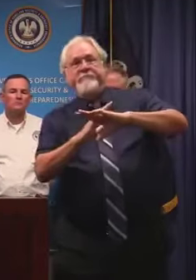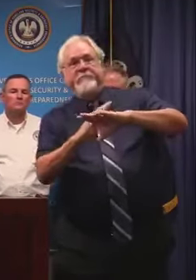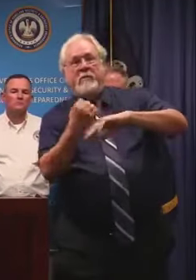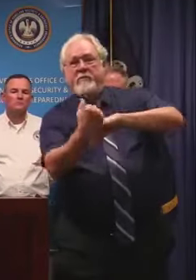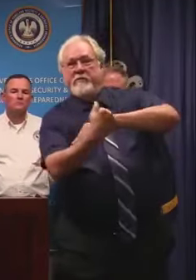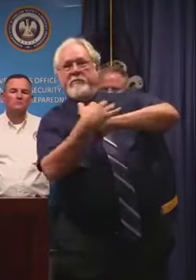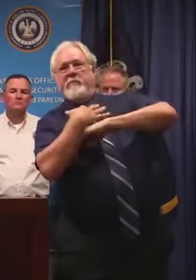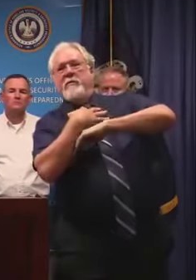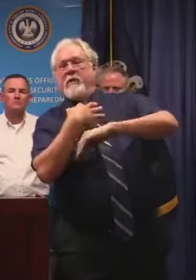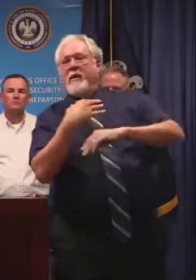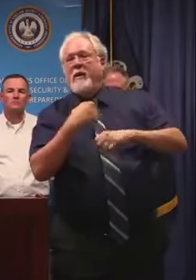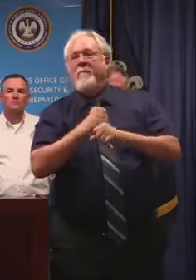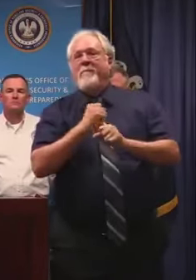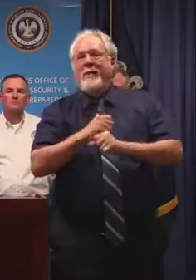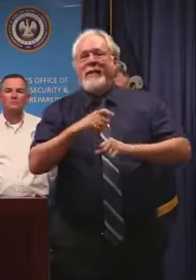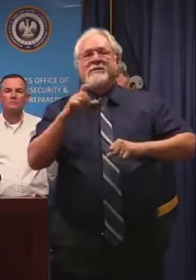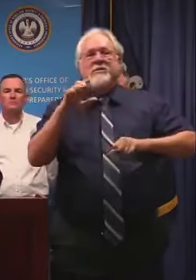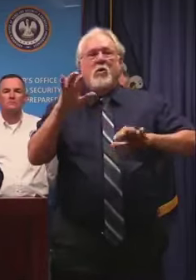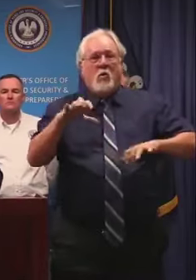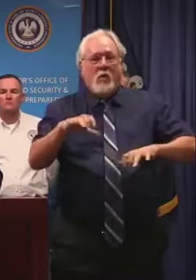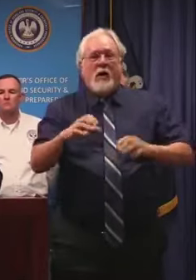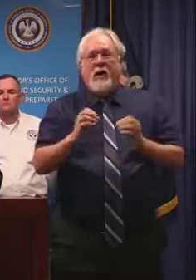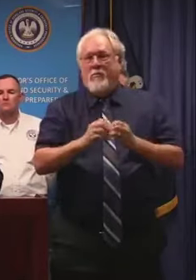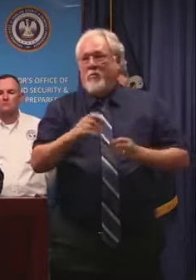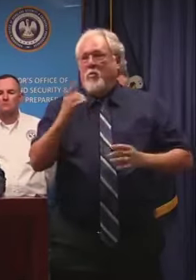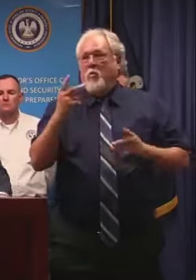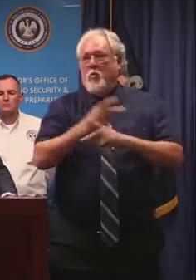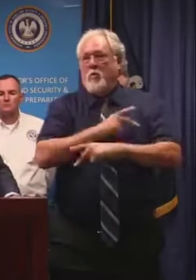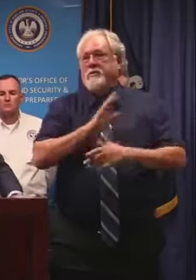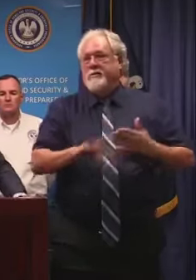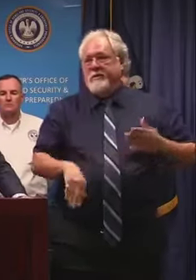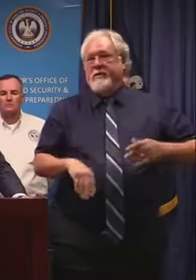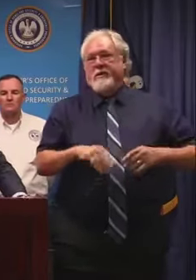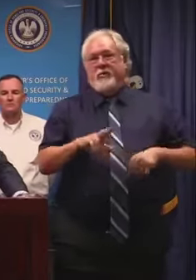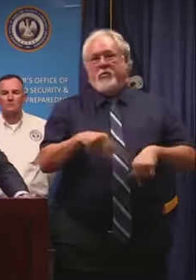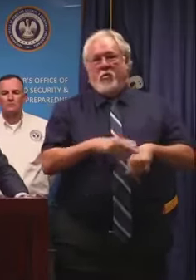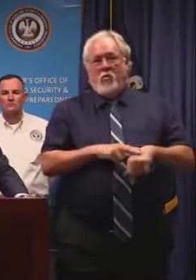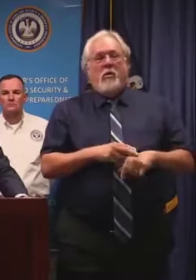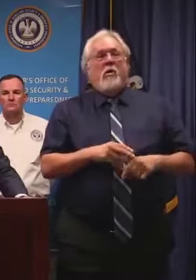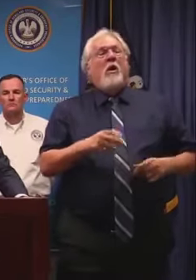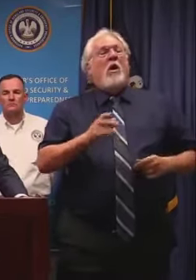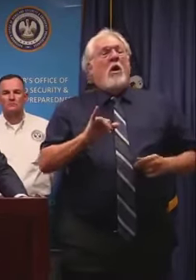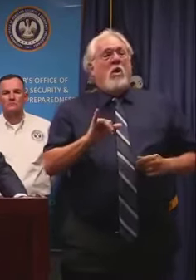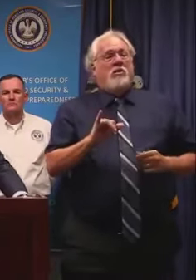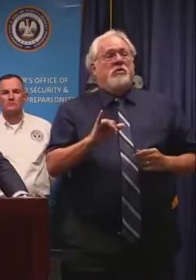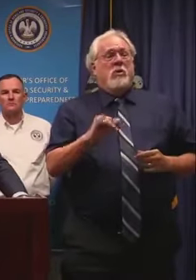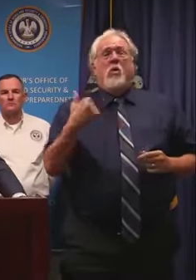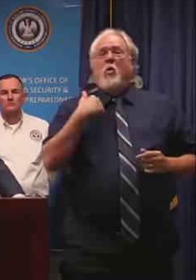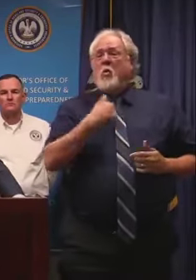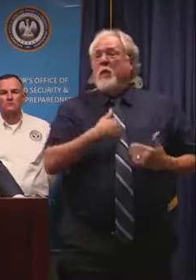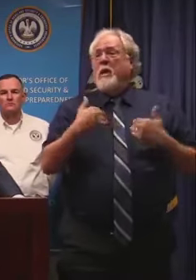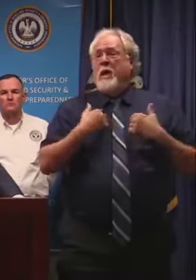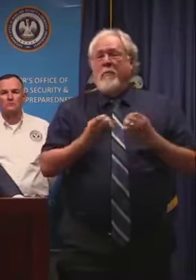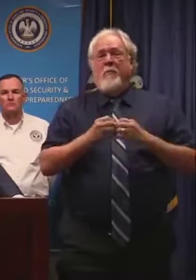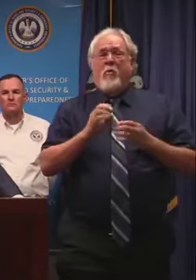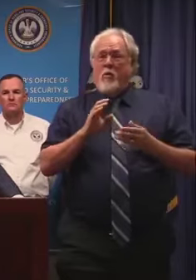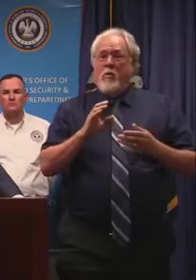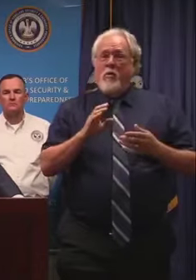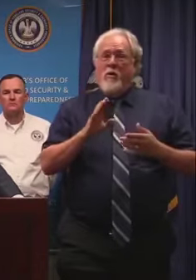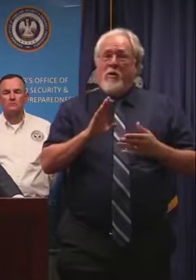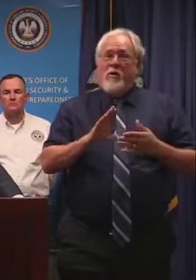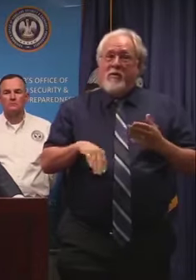from happening and makes these rain events more severe than they would otherwise be. I would also remind everybody that we have had more than our fair share